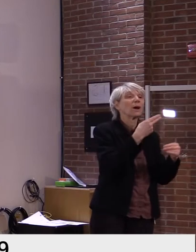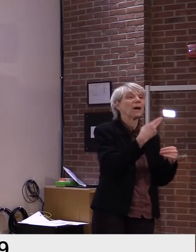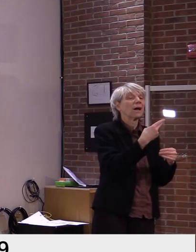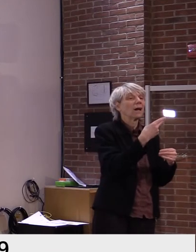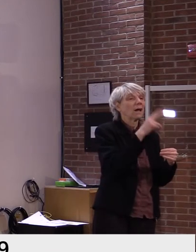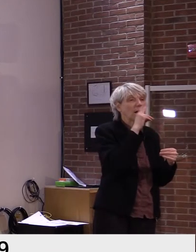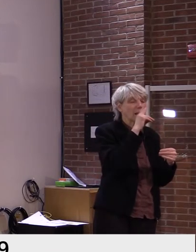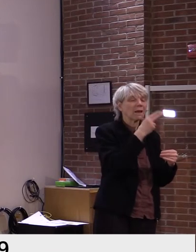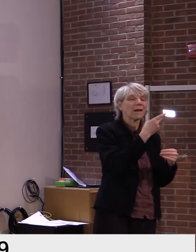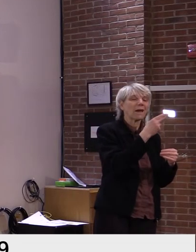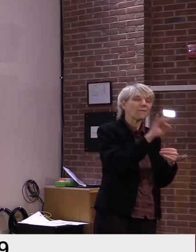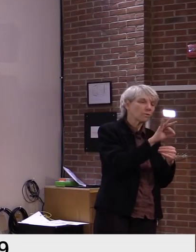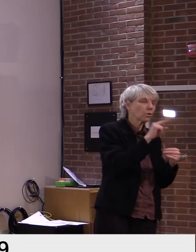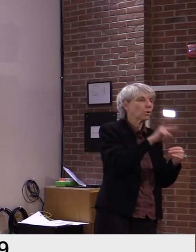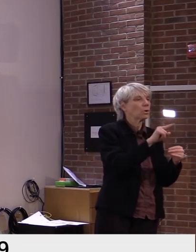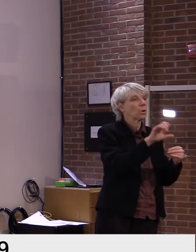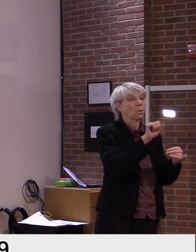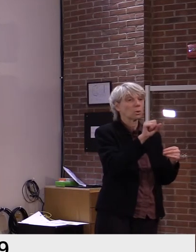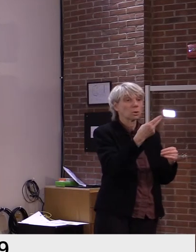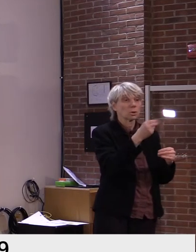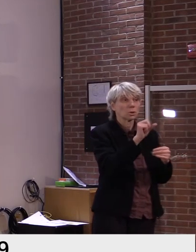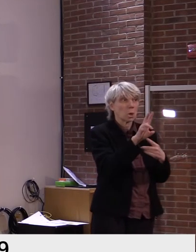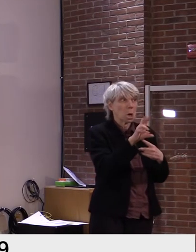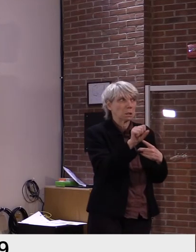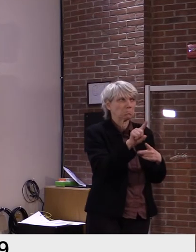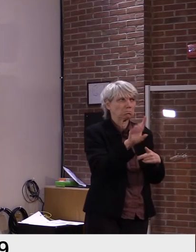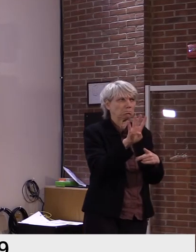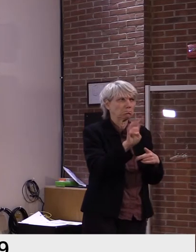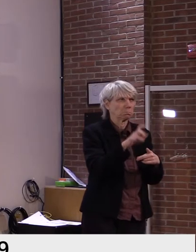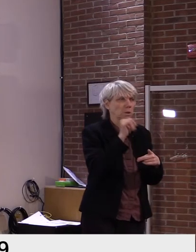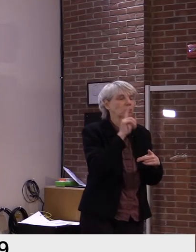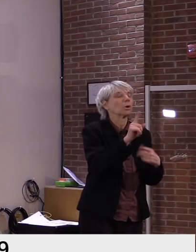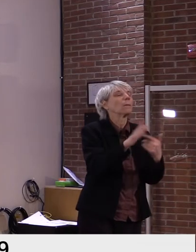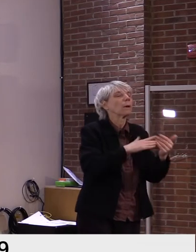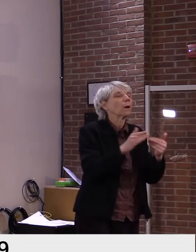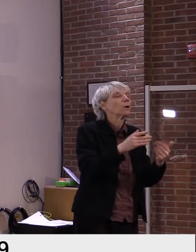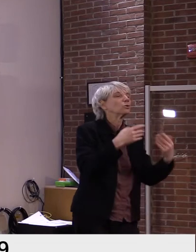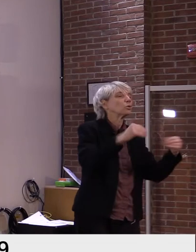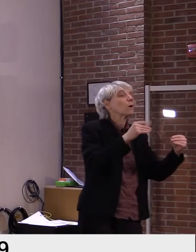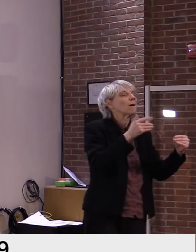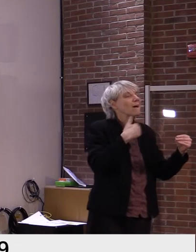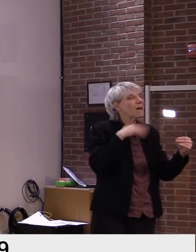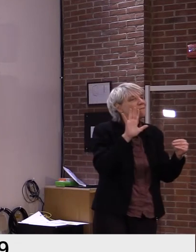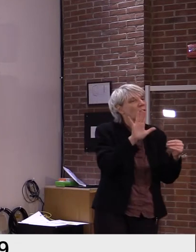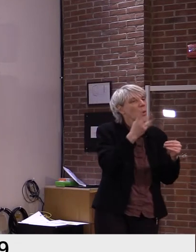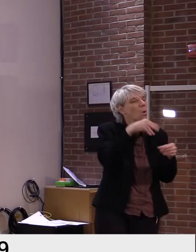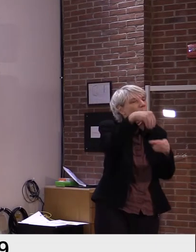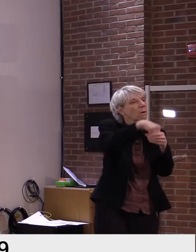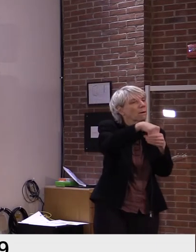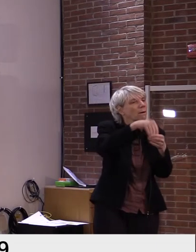a Shaw's. I haven't heard if we've been in discussions with Shaw's coming online as we move forward.